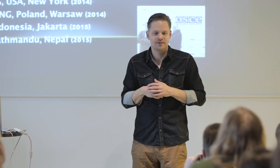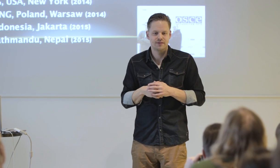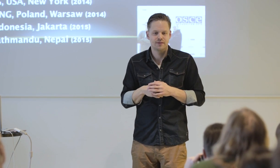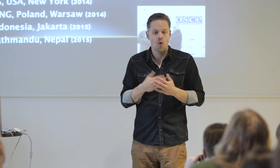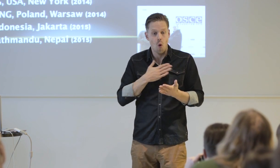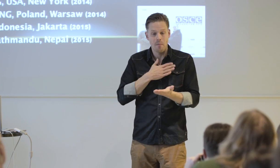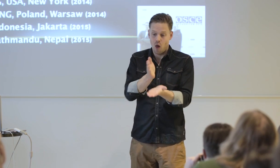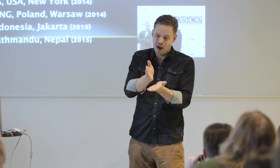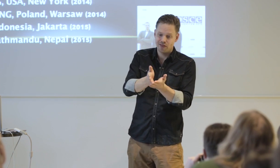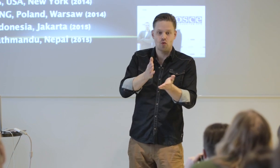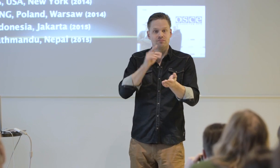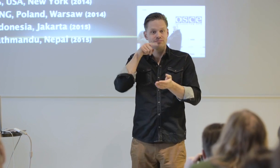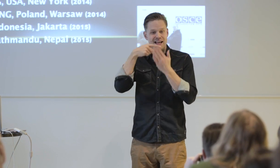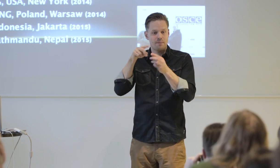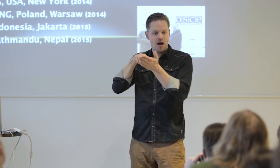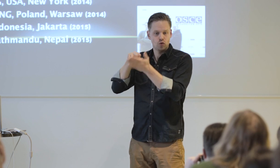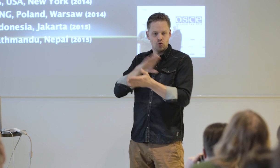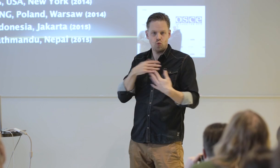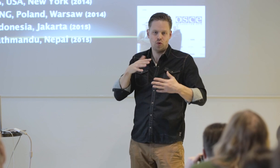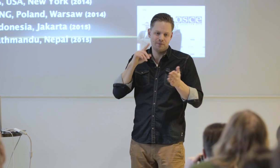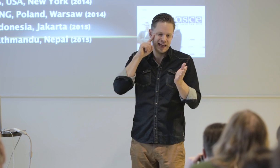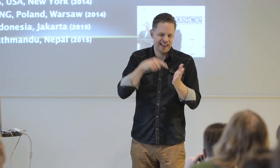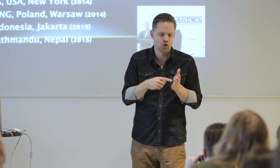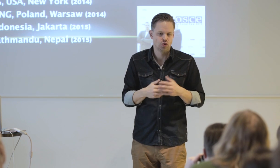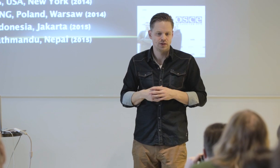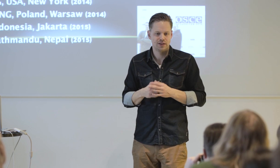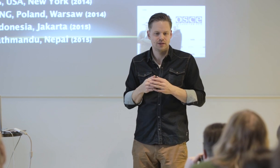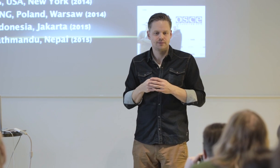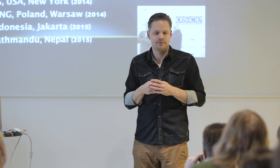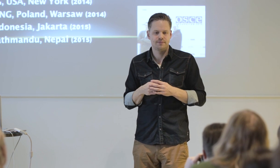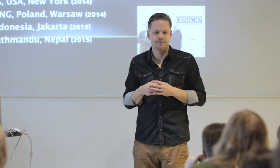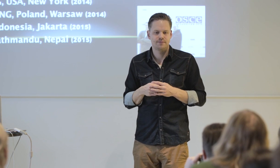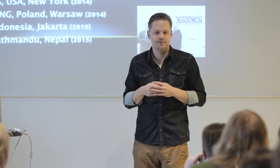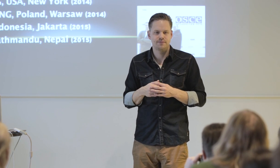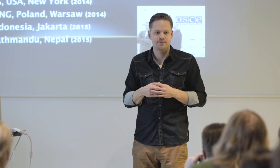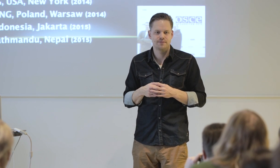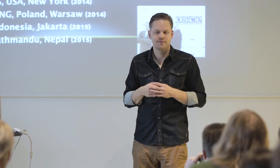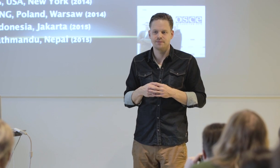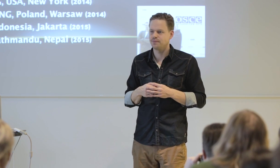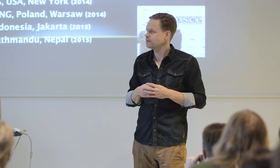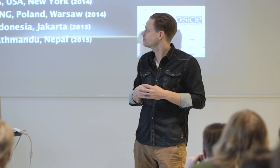But that is also the point in my speeches when I go to throughout the world. That is the meaning that I do there.